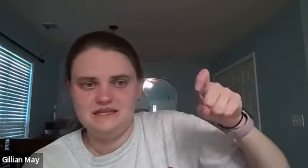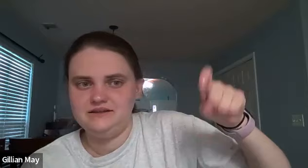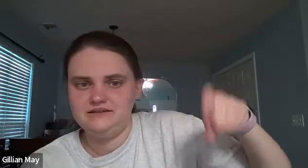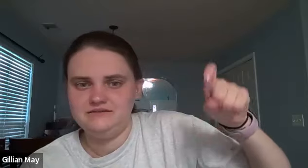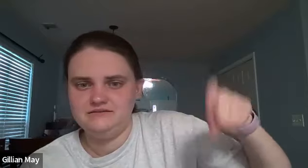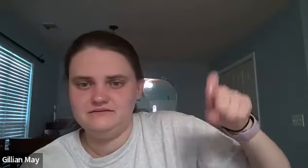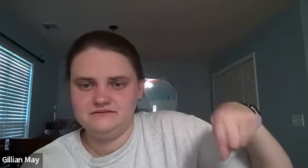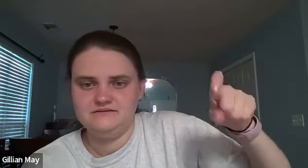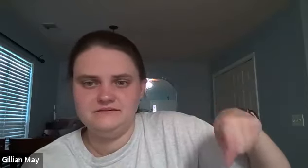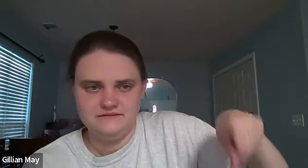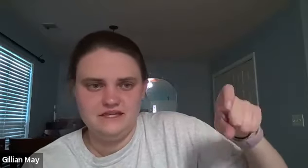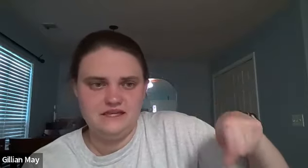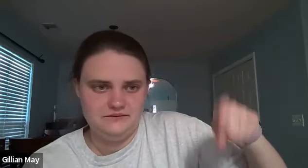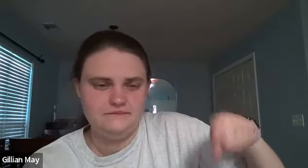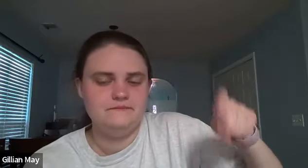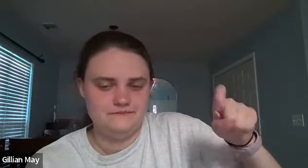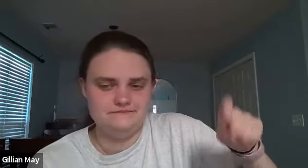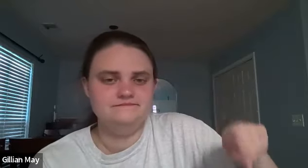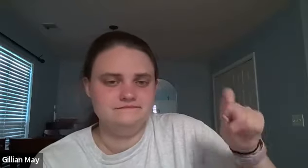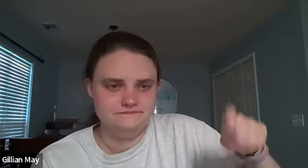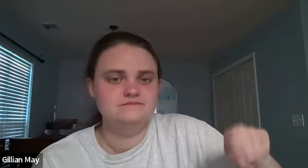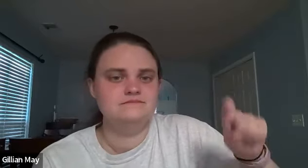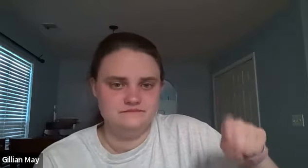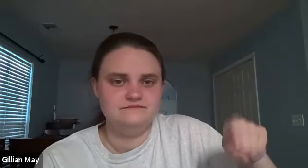Need. Need. Need.